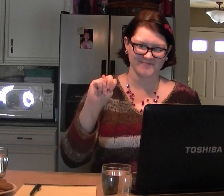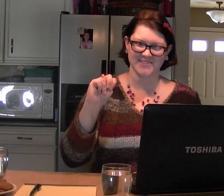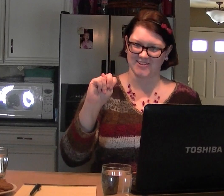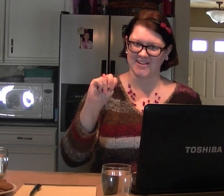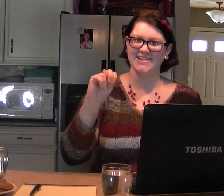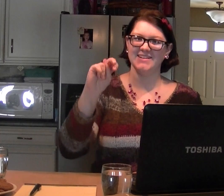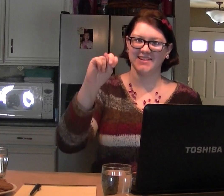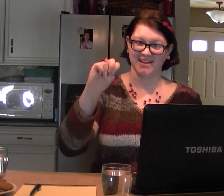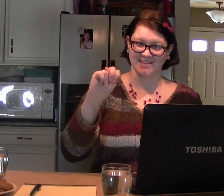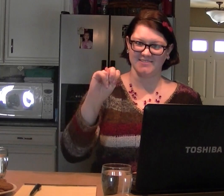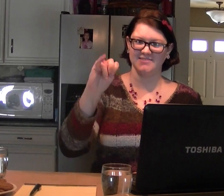Sorry.